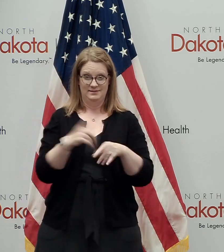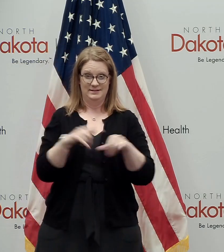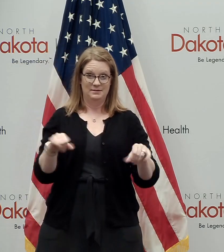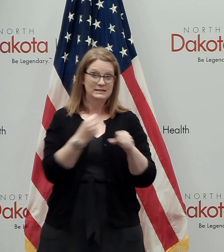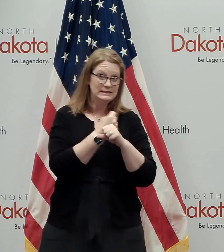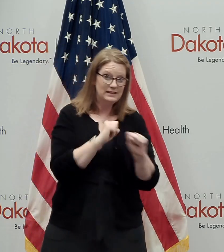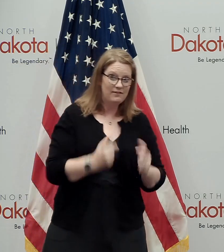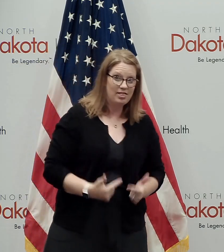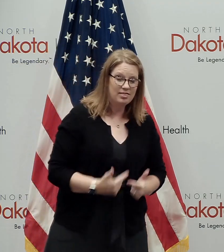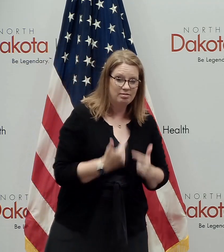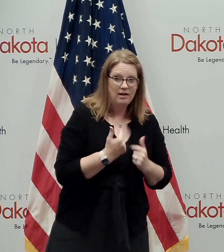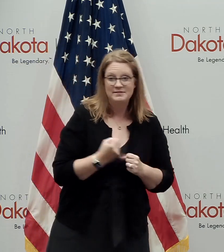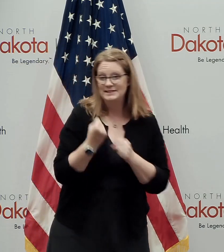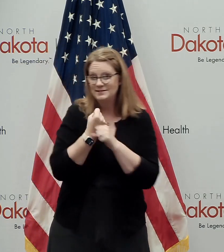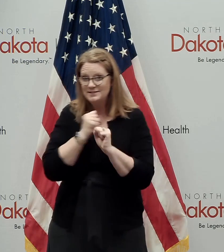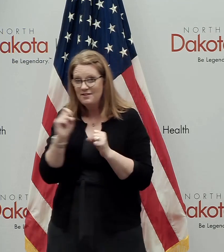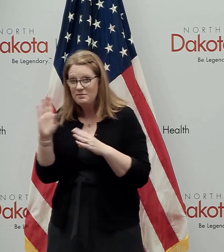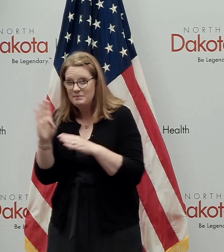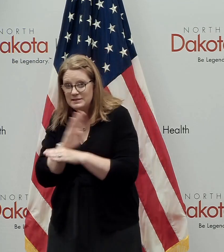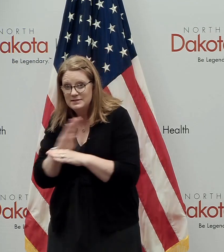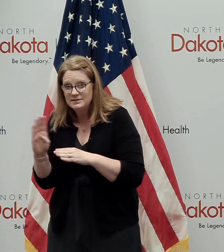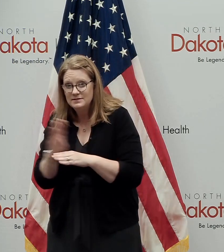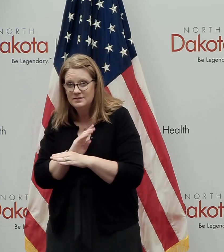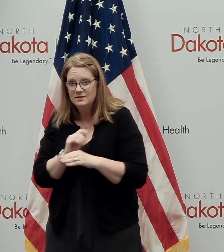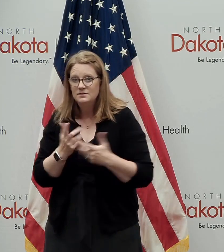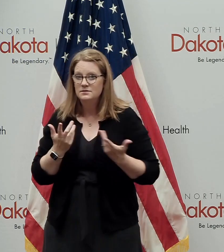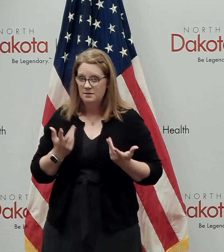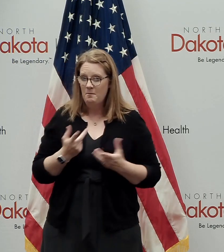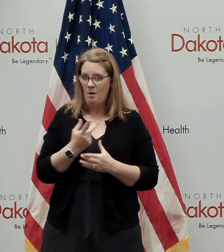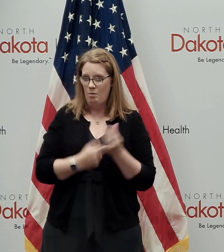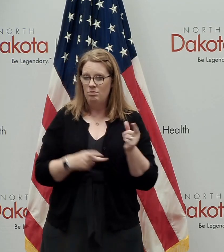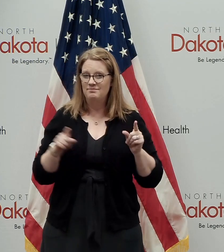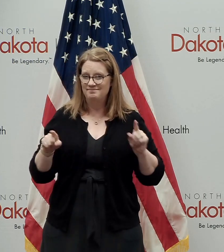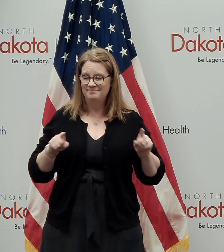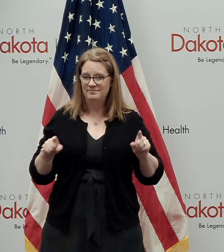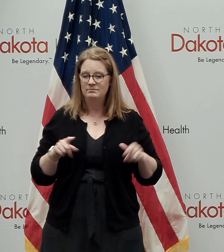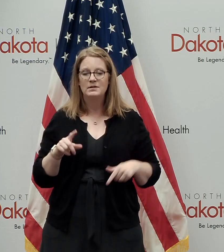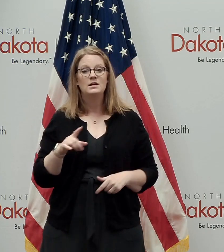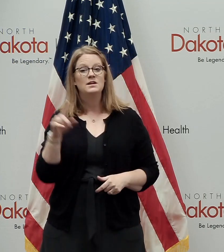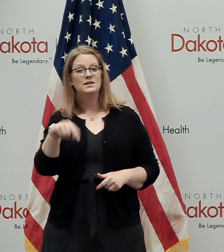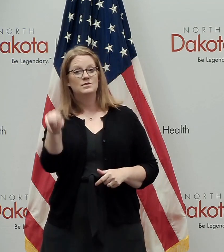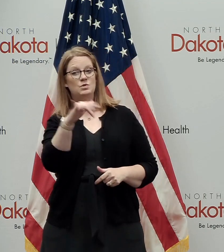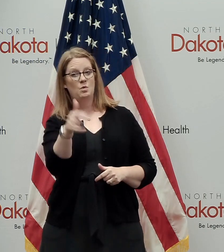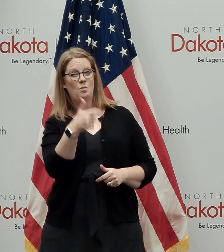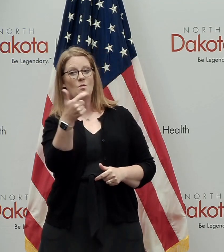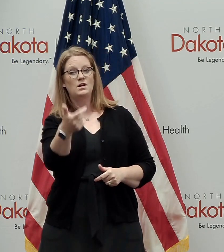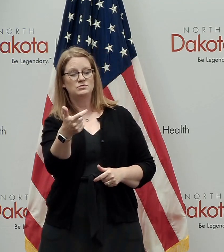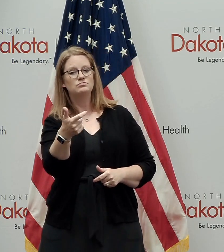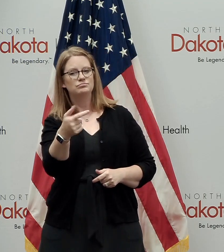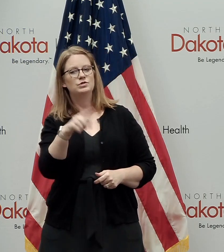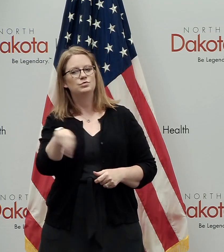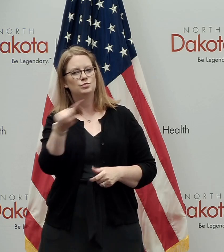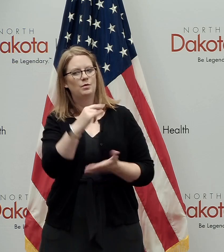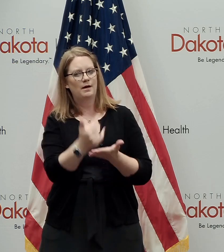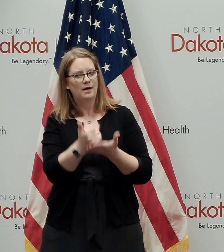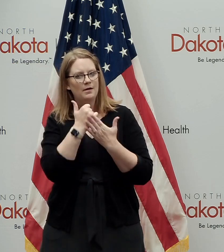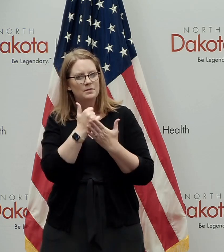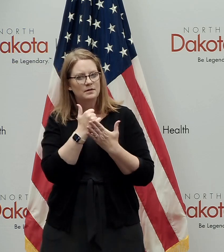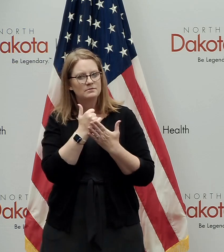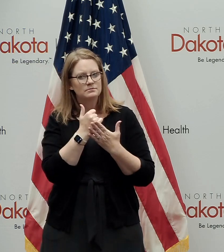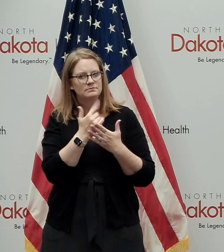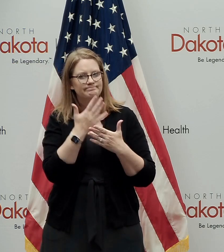save lives and save livelihoods. And all of you are helping us advance towards a better, safer,